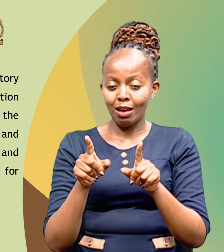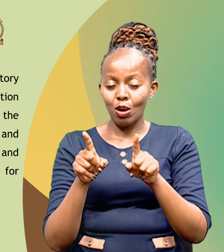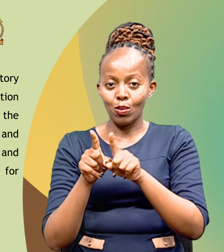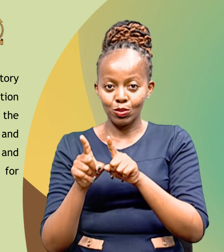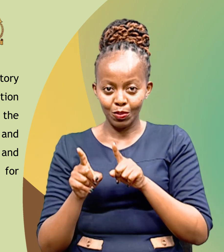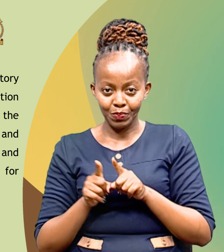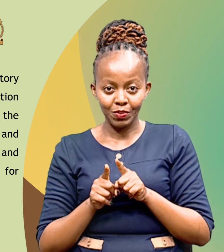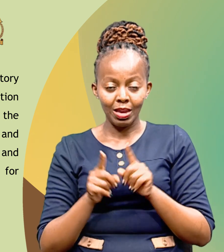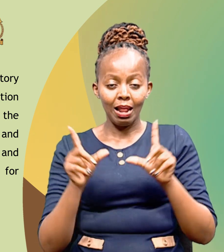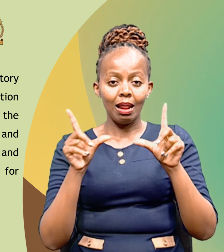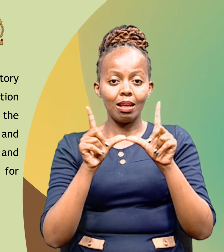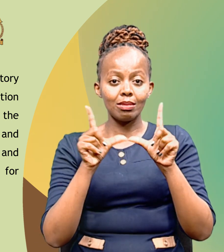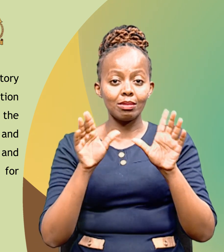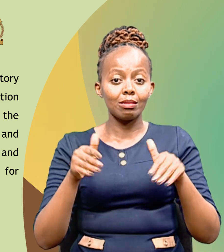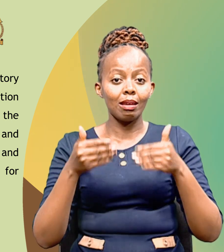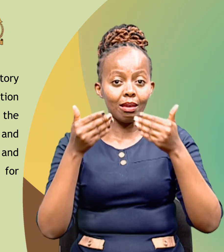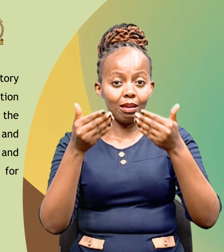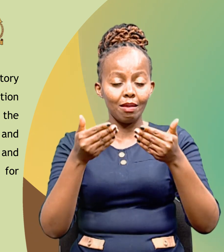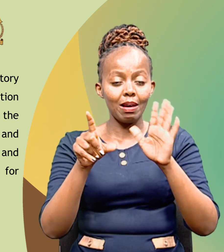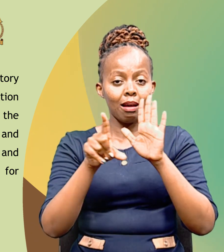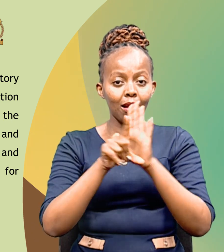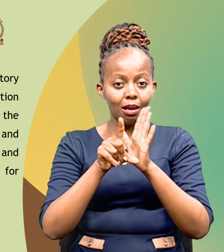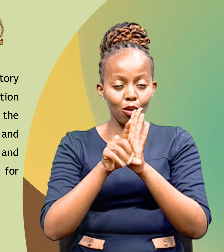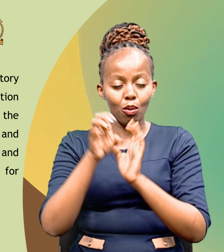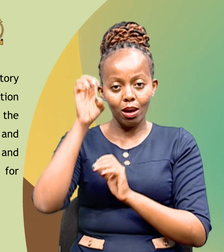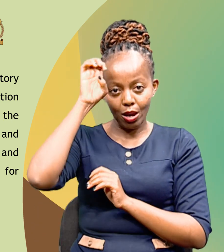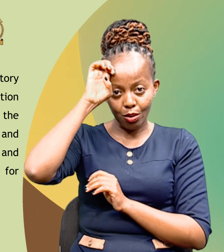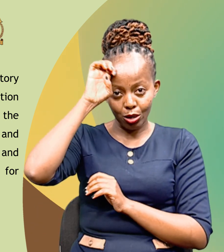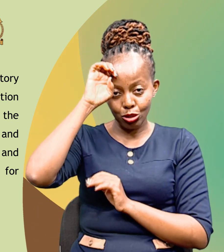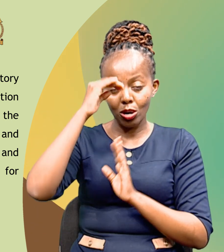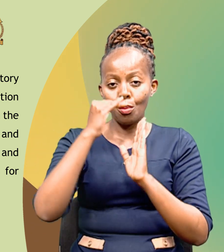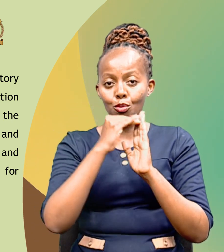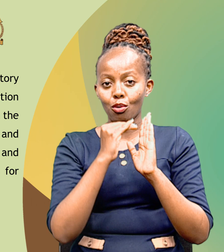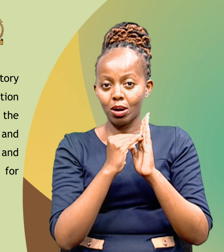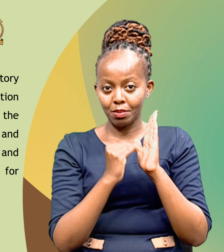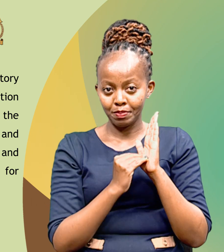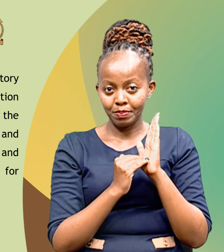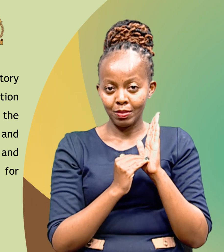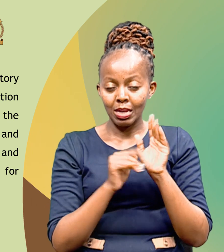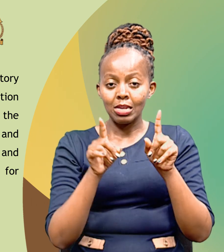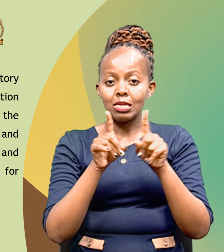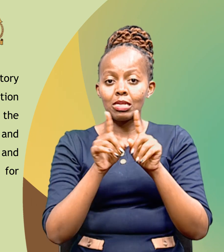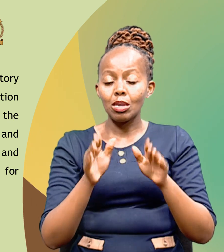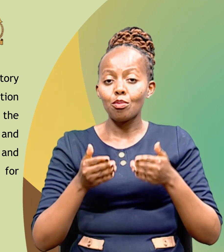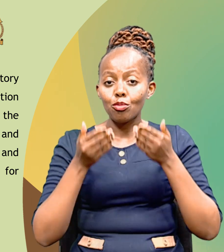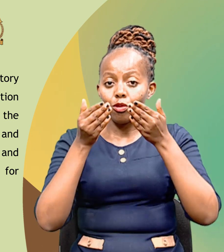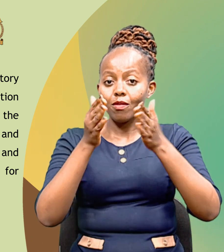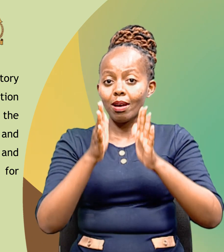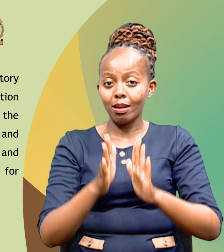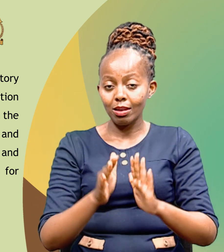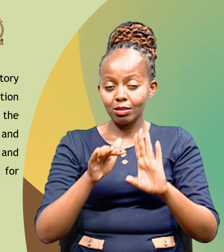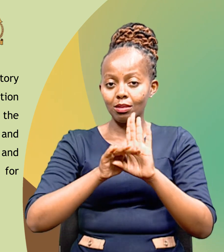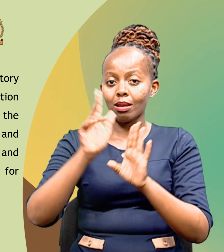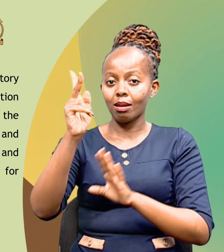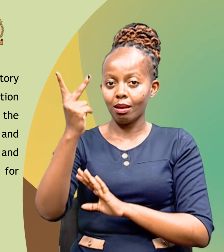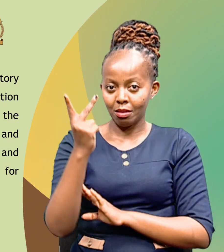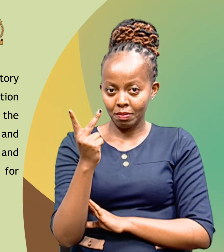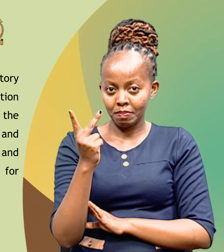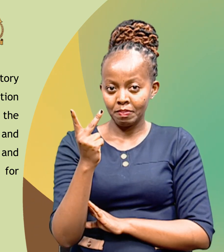and licensing legal education programs and providers in